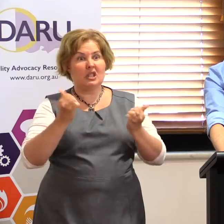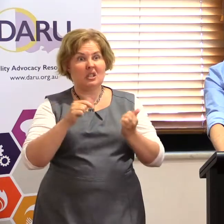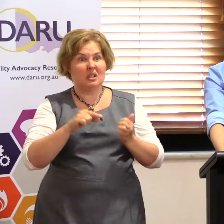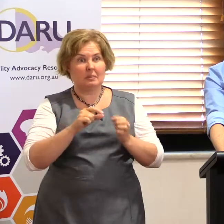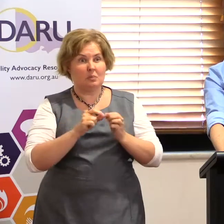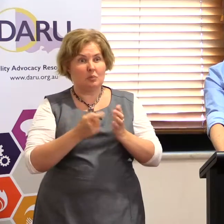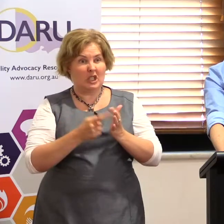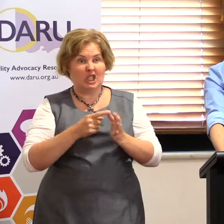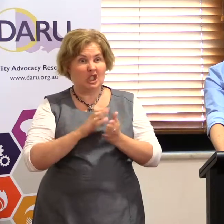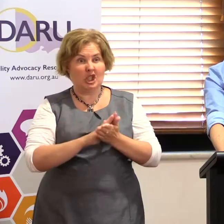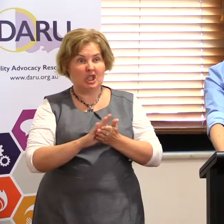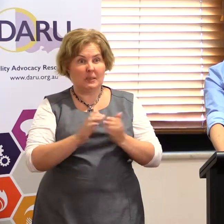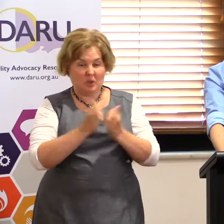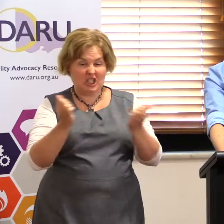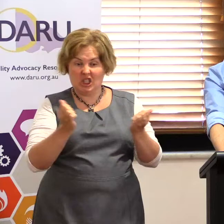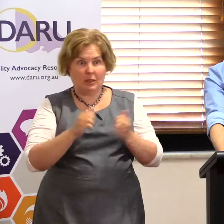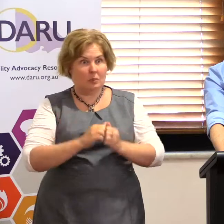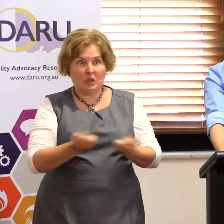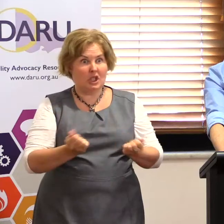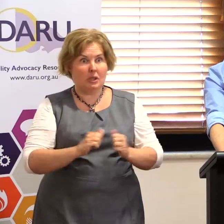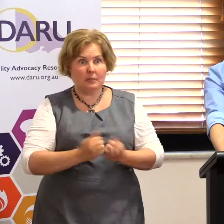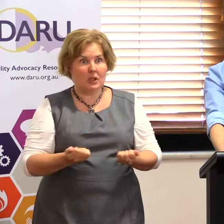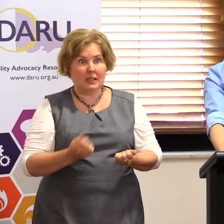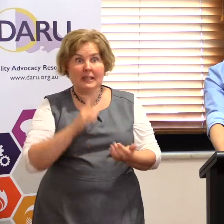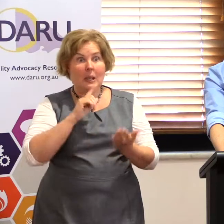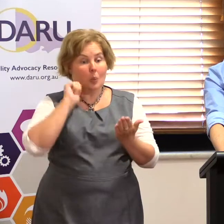But what had happened was there was a breach